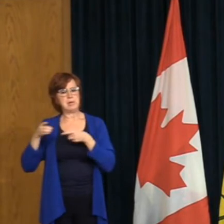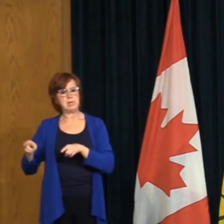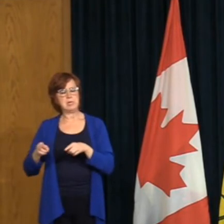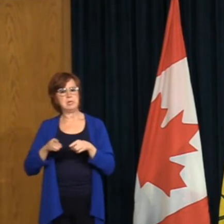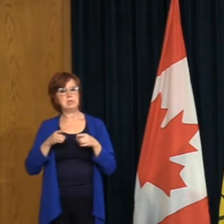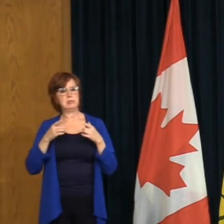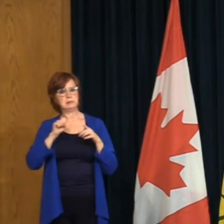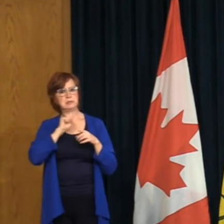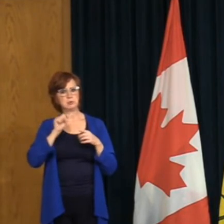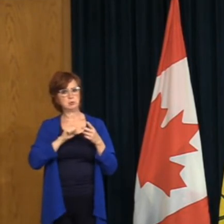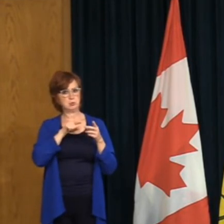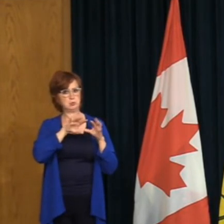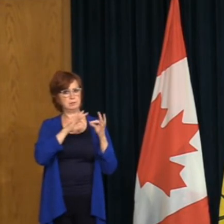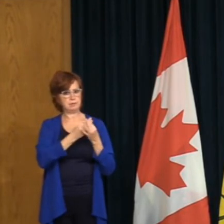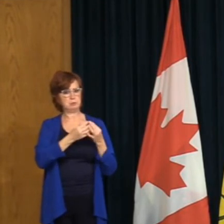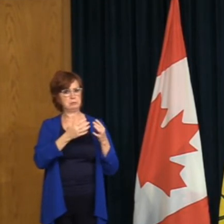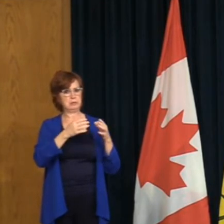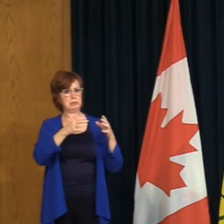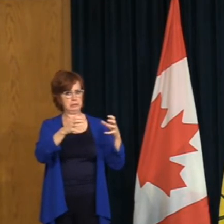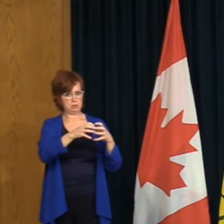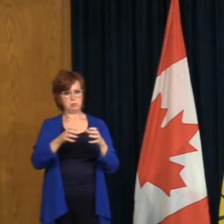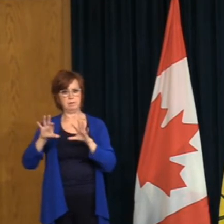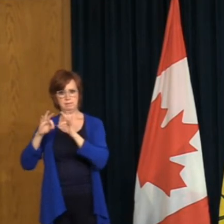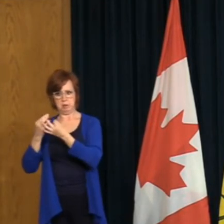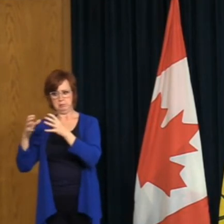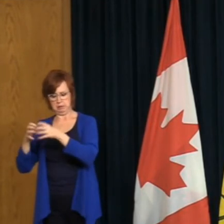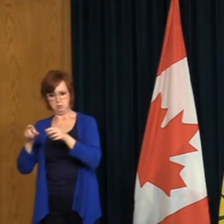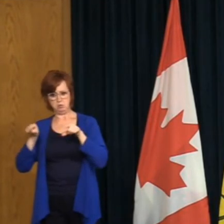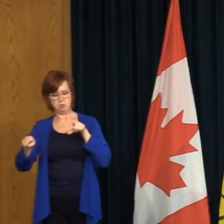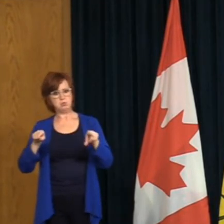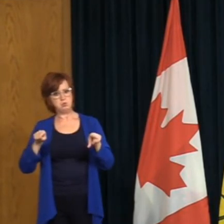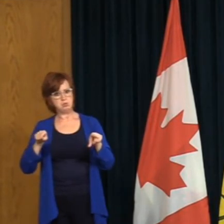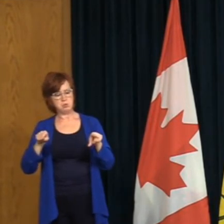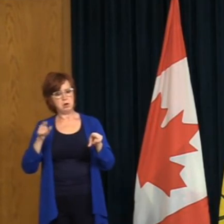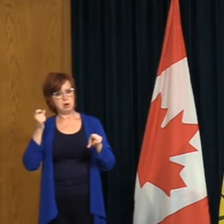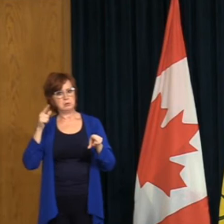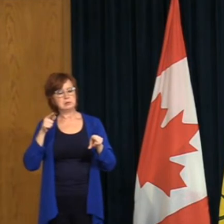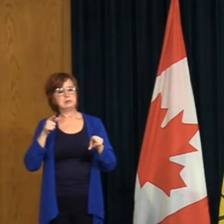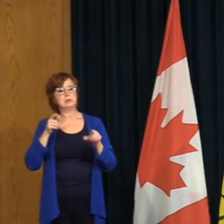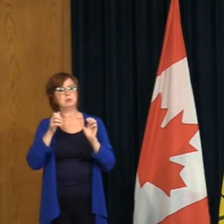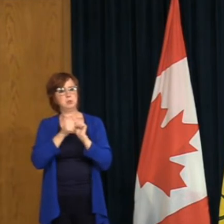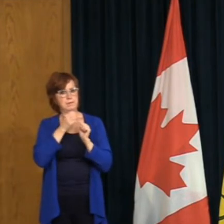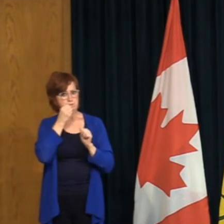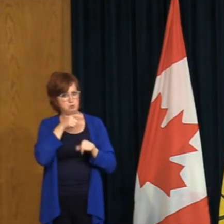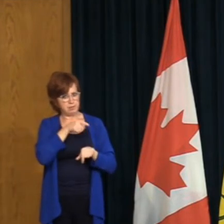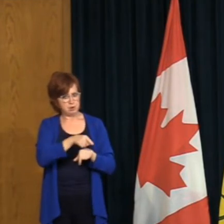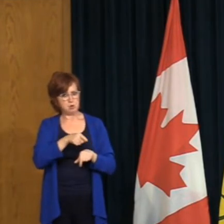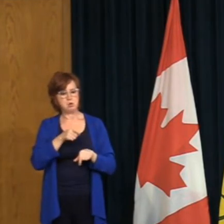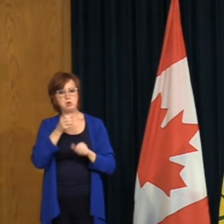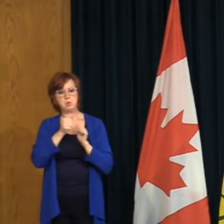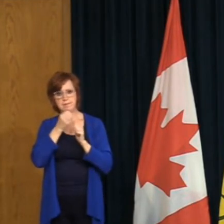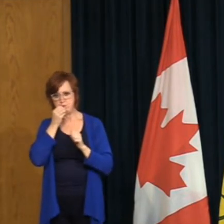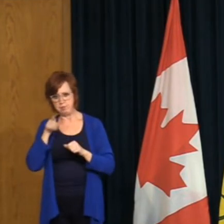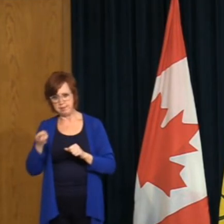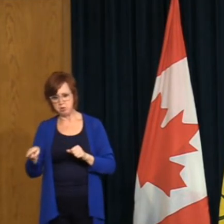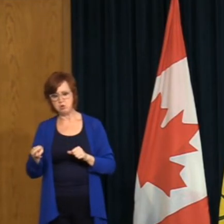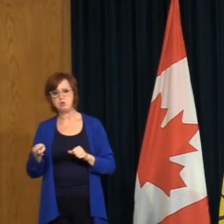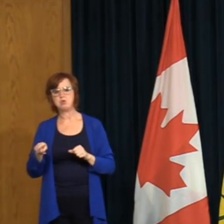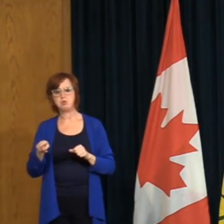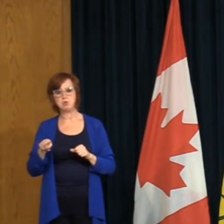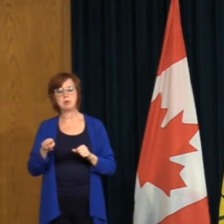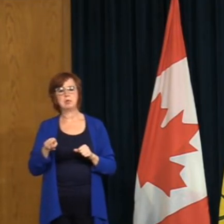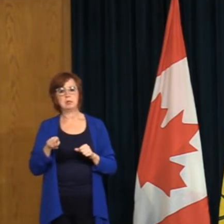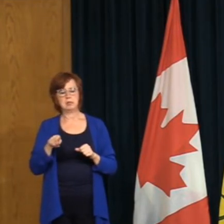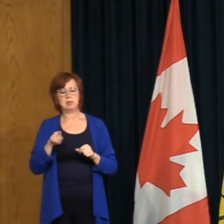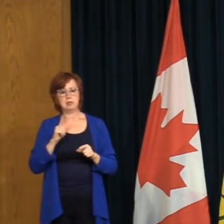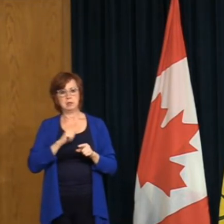Transmission can happen, and I think that's the key message from this event, the key learning that even when case numbers are low, you can still get transmission.